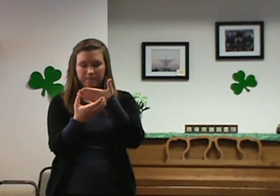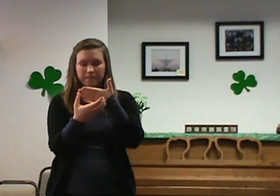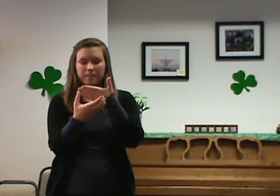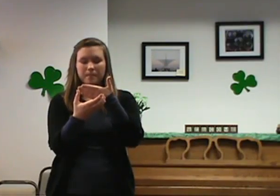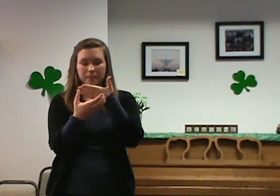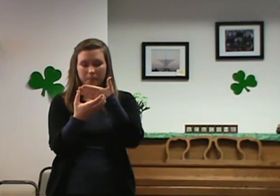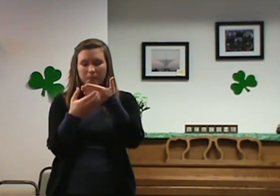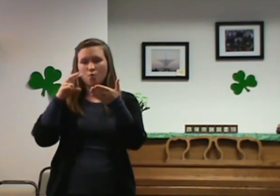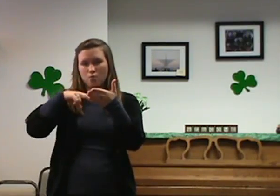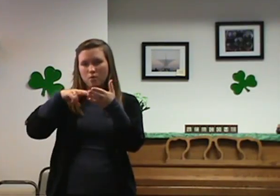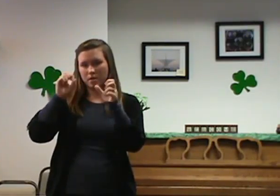portable readers.